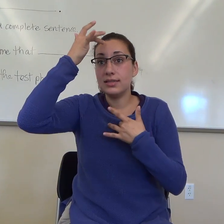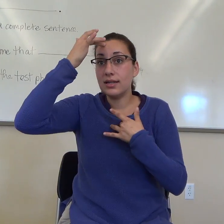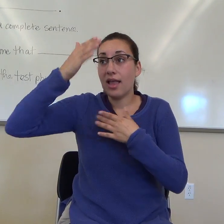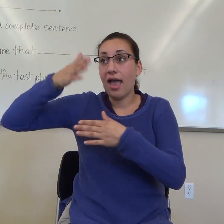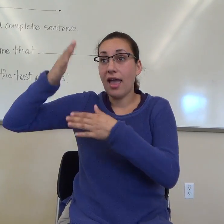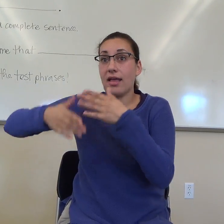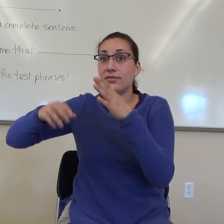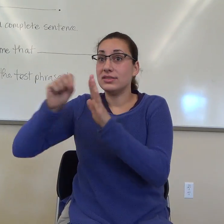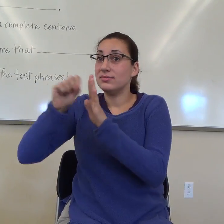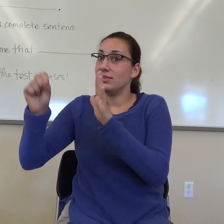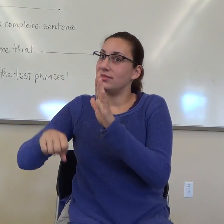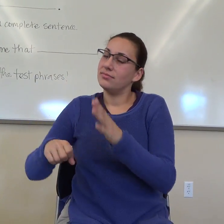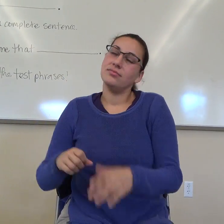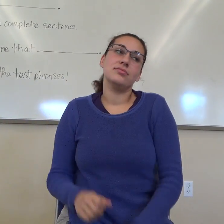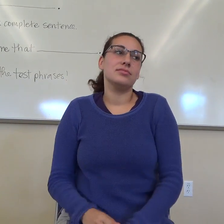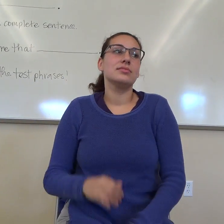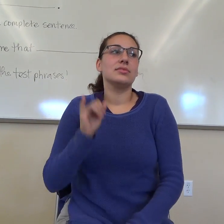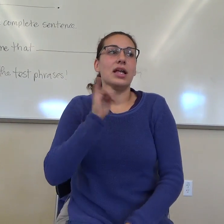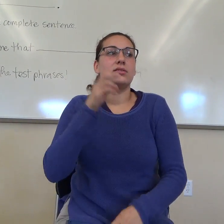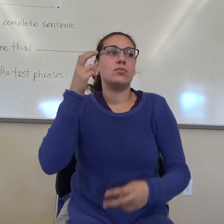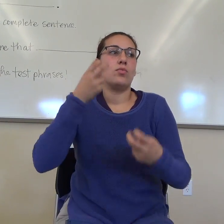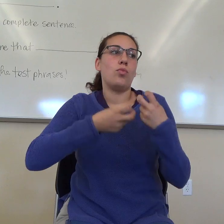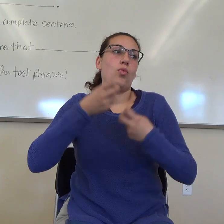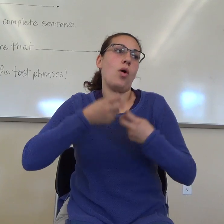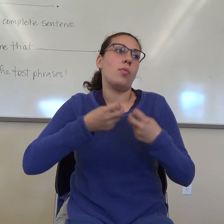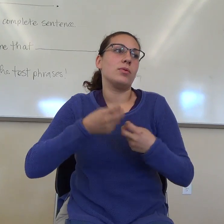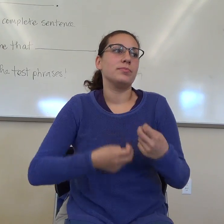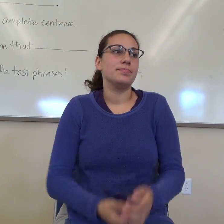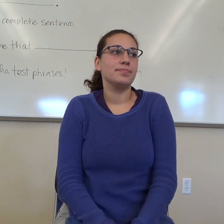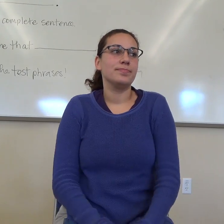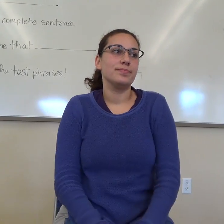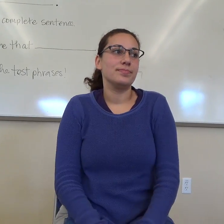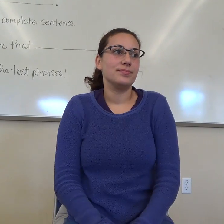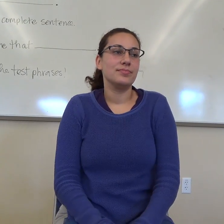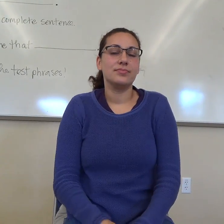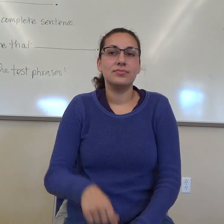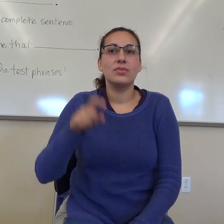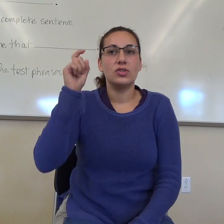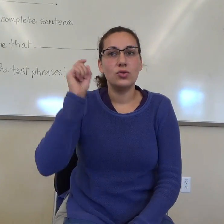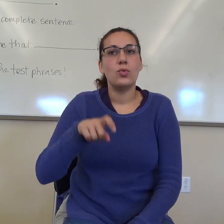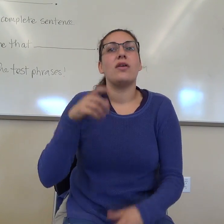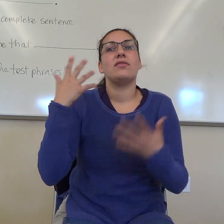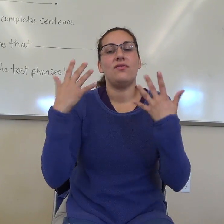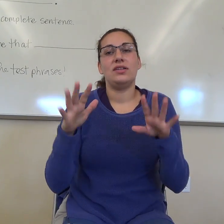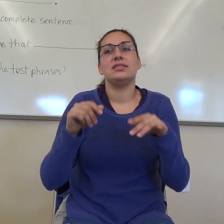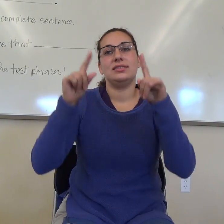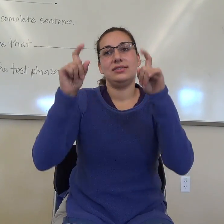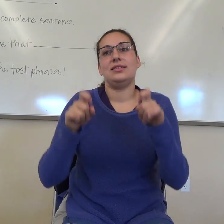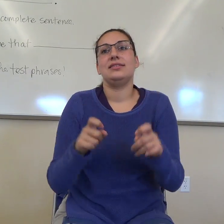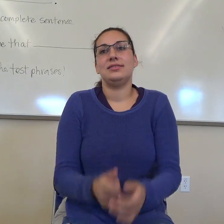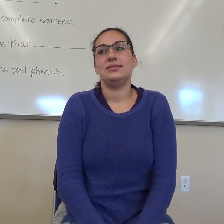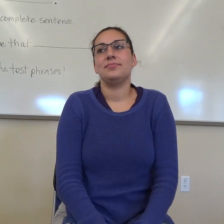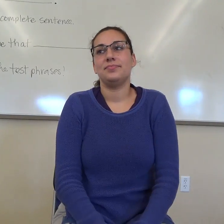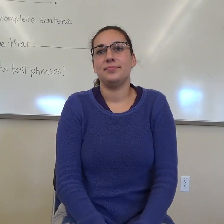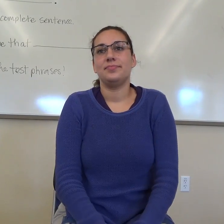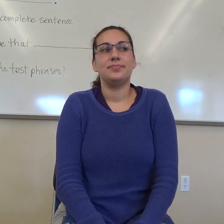it's going to become a real problem. So yes, you do have to do it. Okay, but I do want,